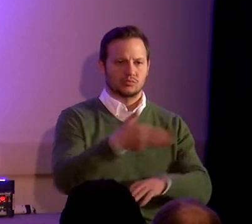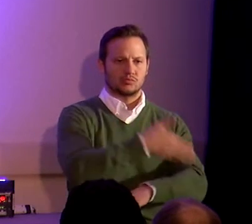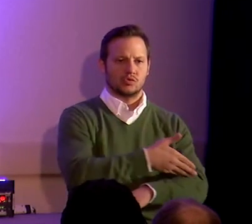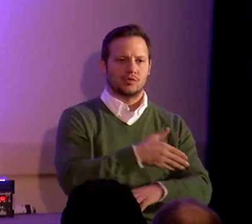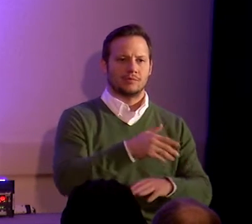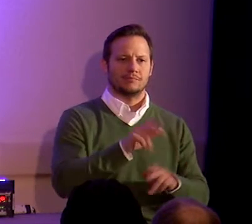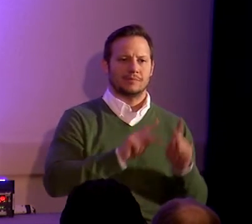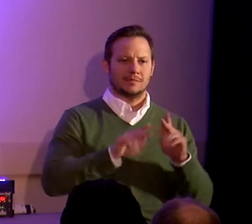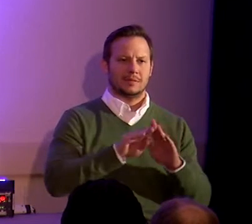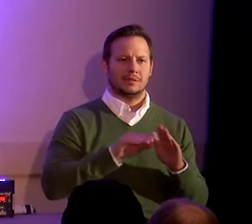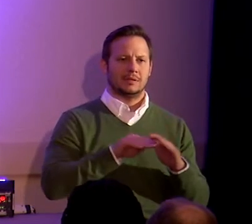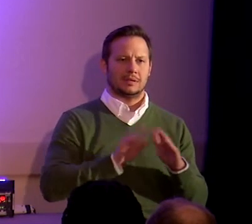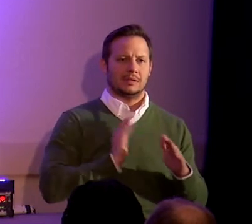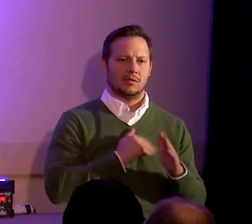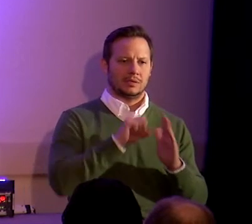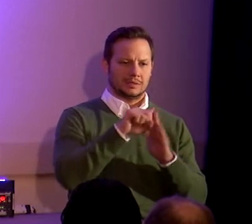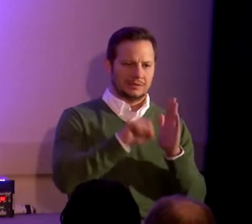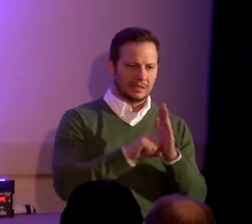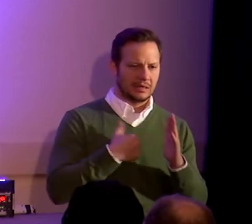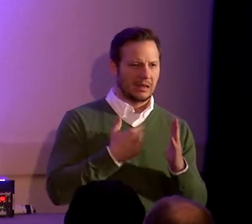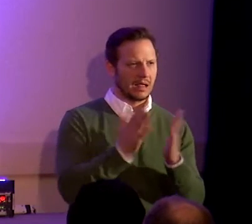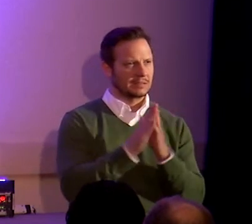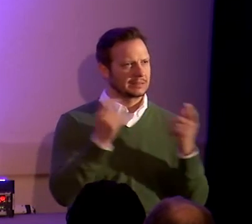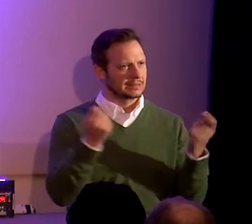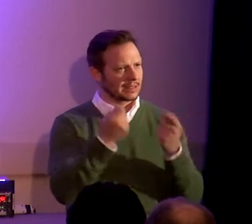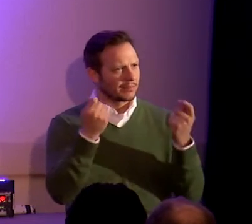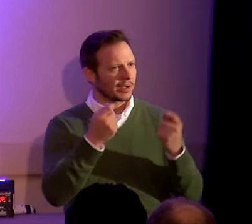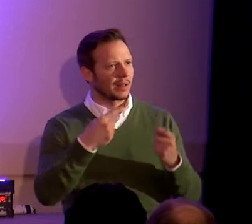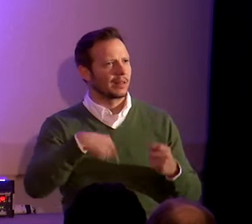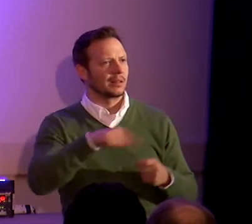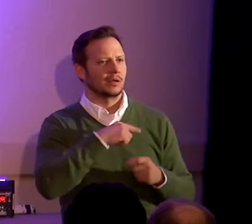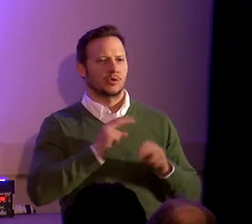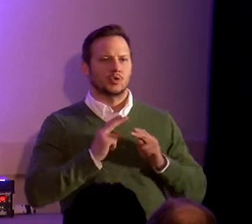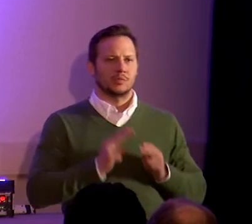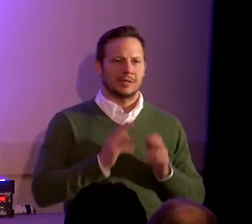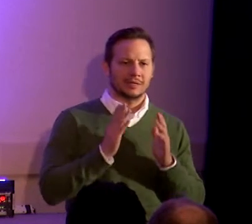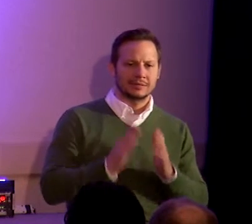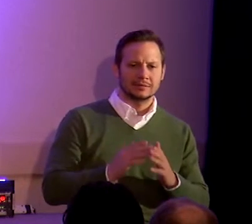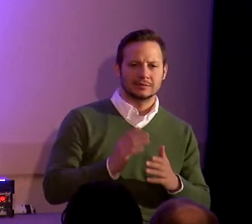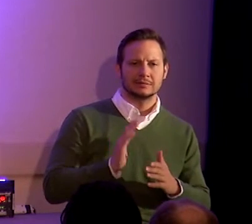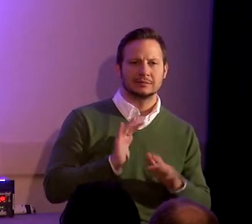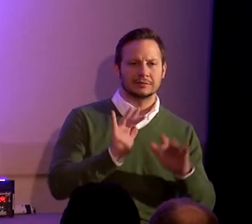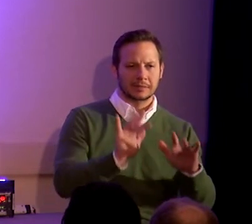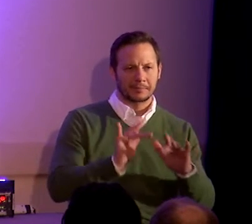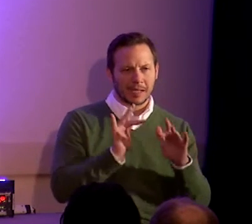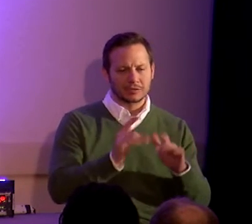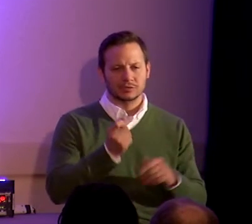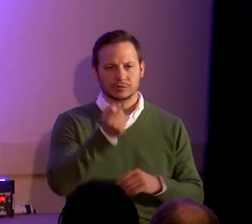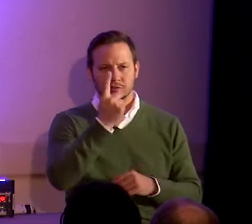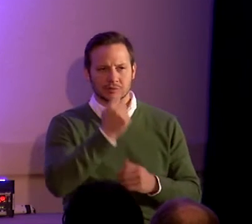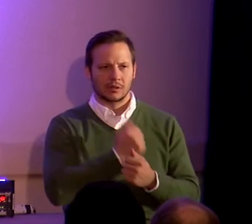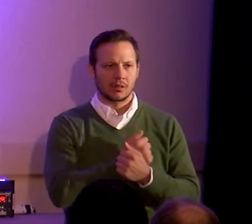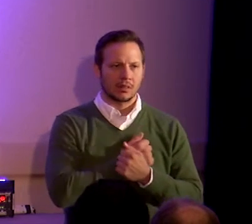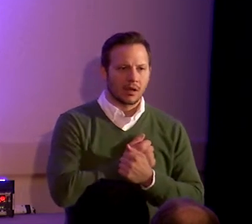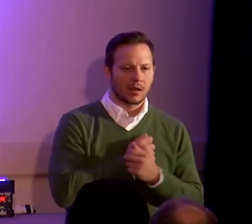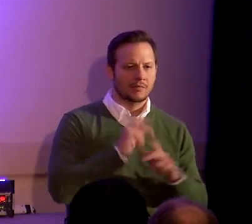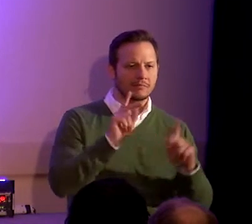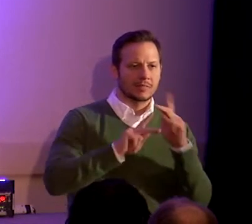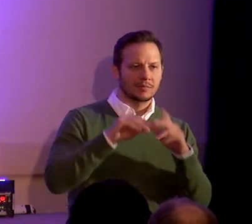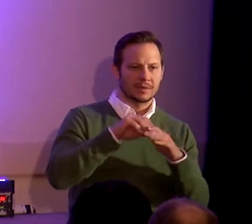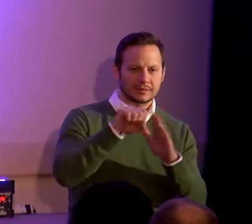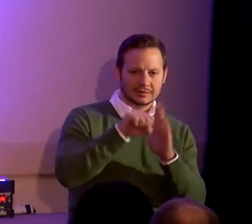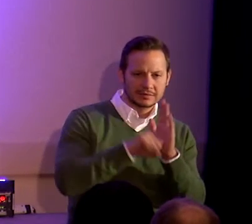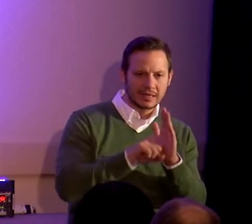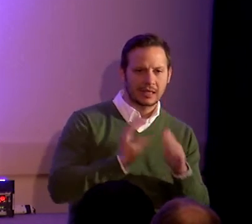that we cherish and celebrate our shared humanness, our shared capacity for reason and for compassion, our shared love of the people of our state, for